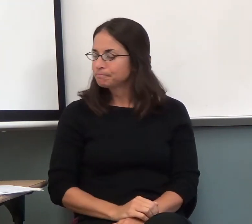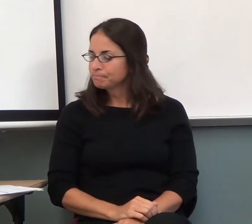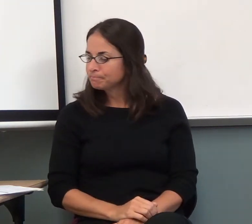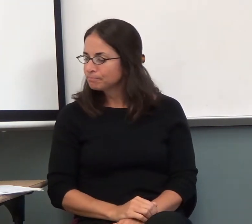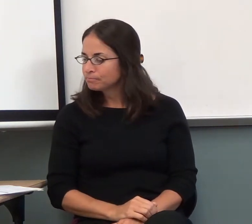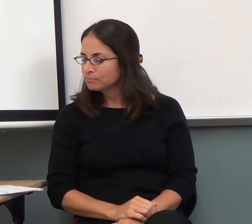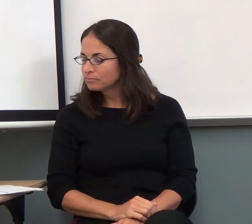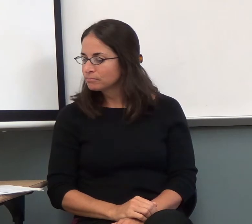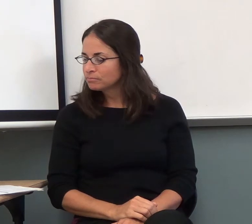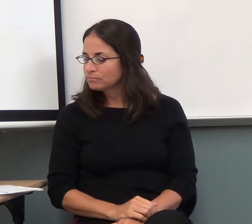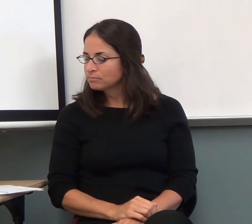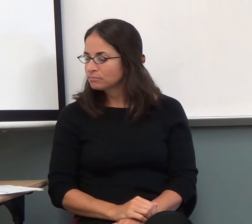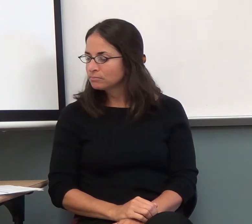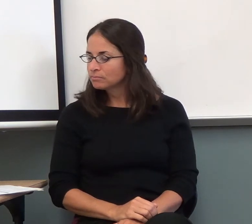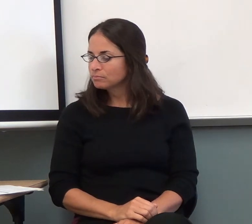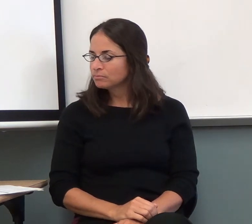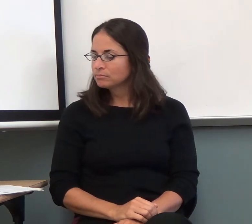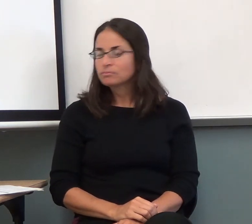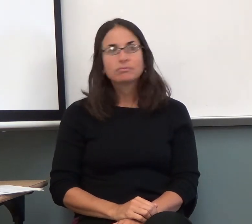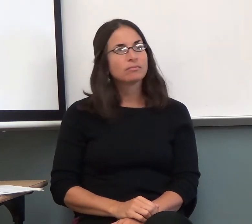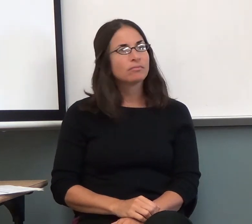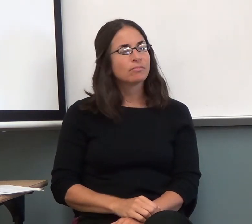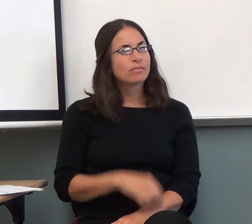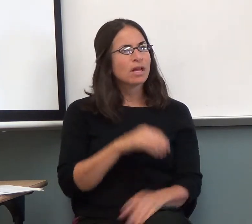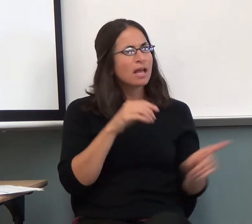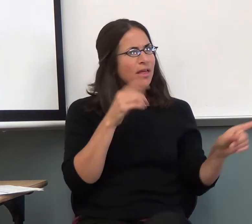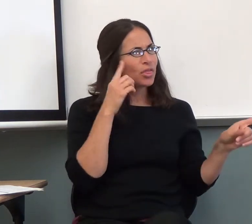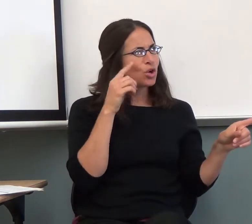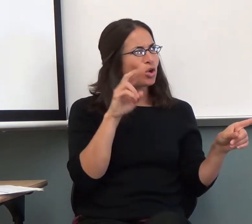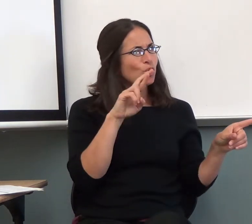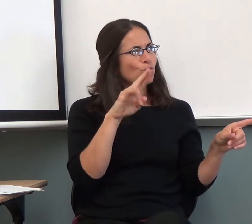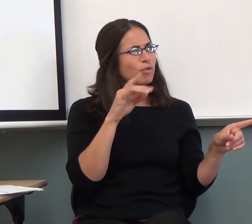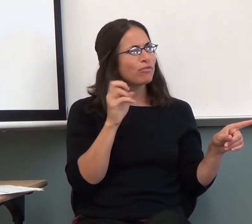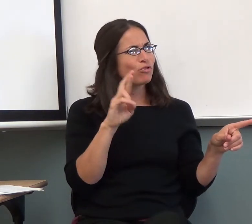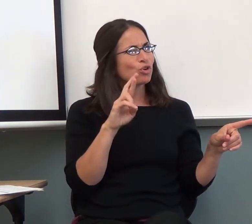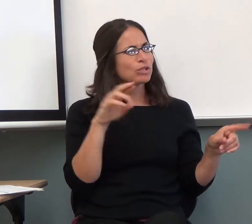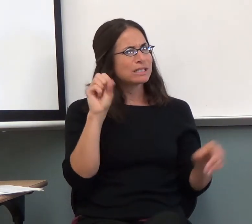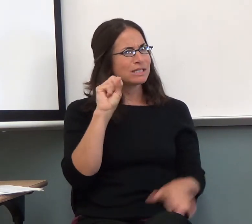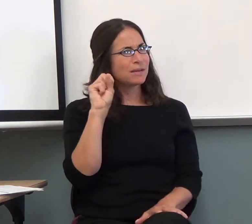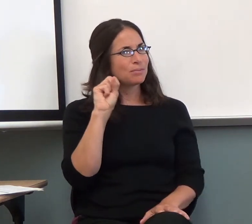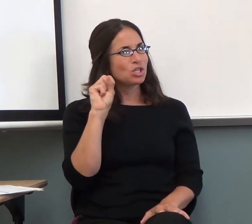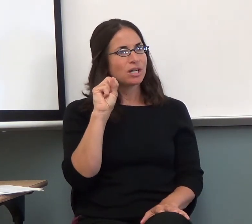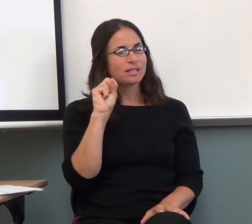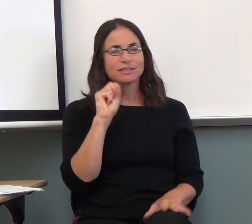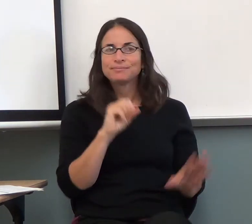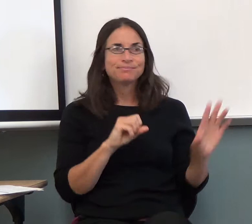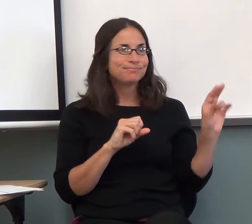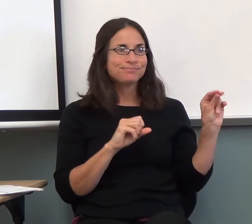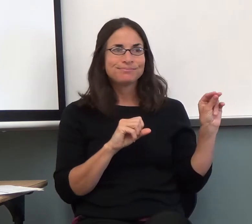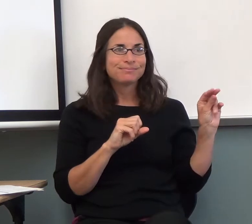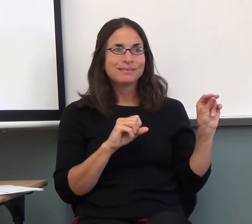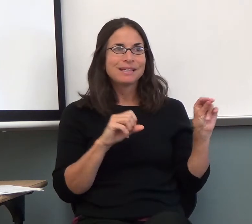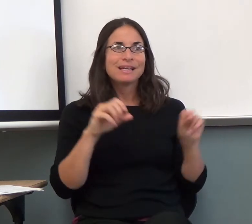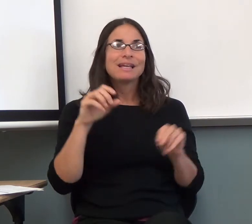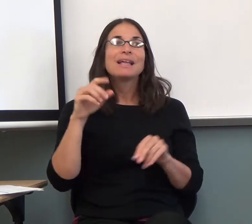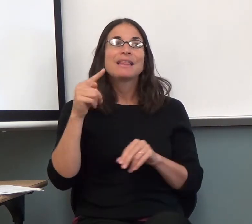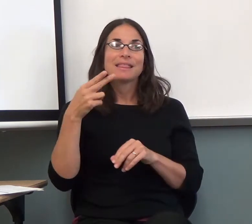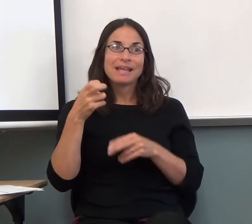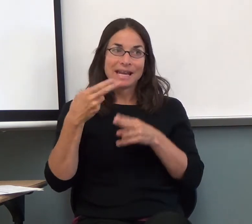well? subject and the noun, Nope, the subject is the name. and that's Yukon. Right. So the So- subject